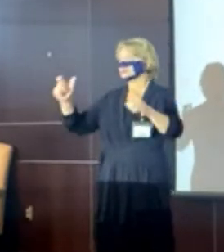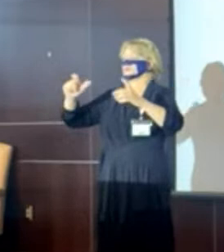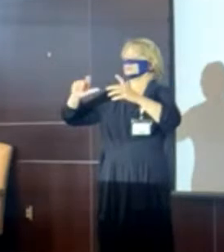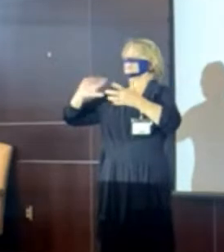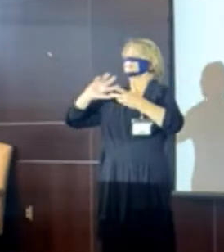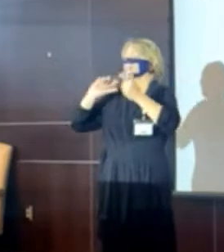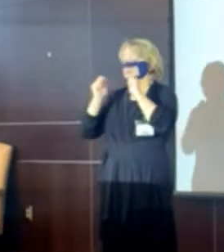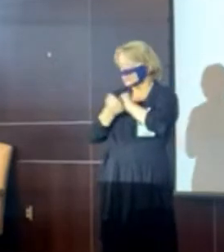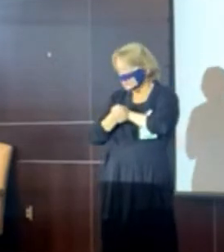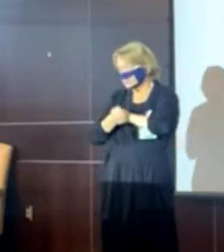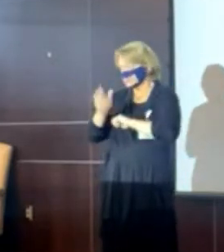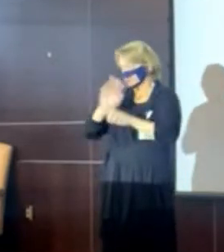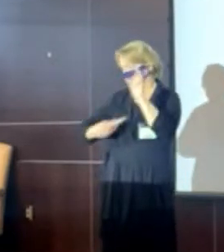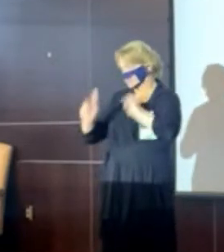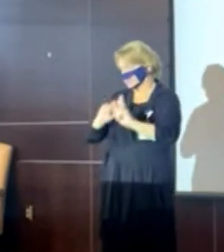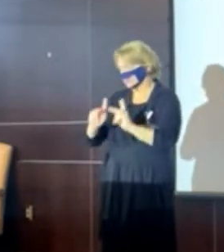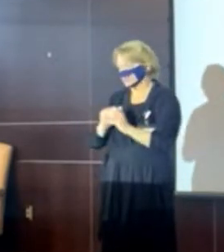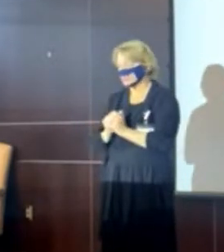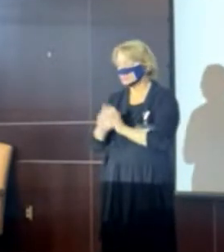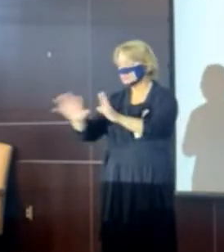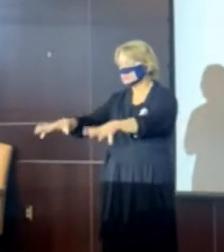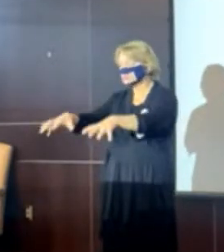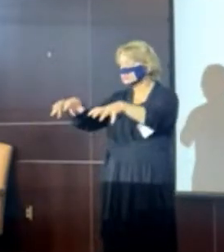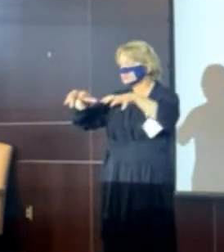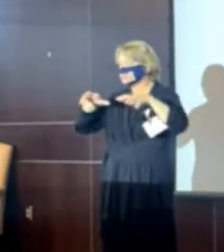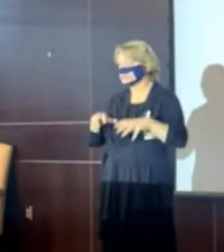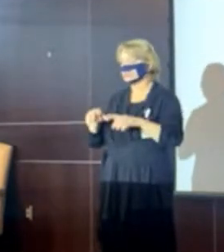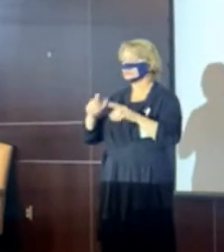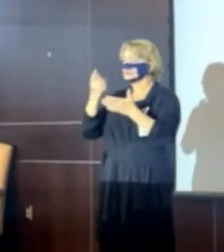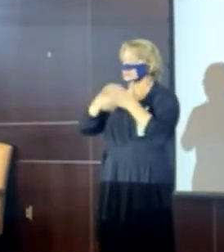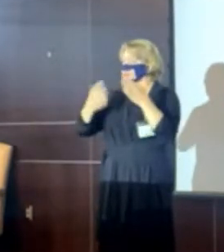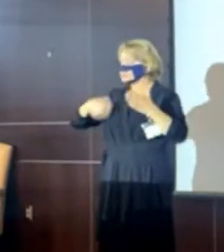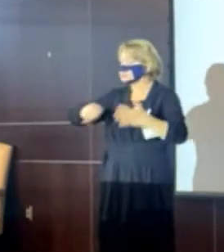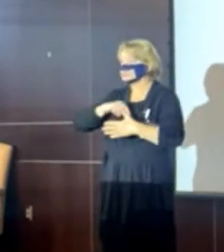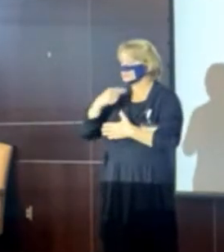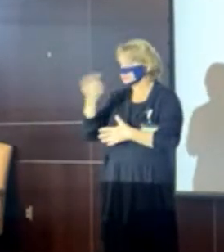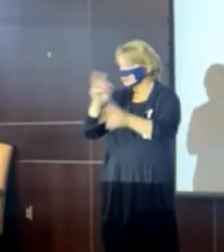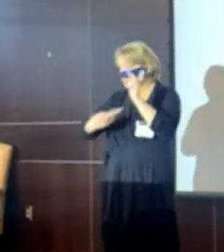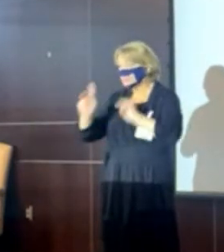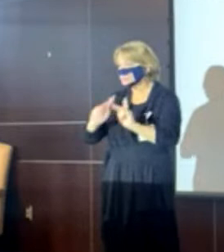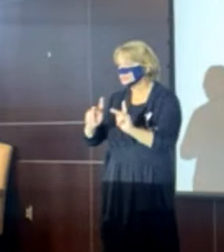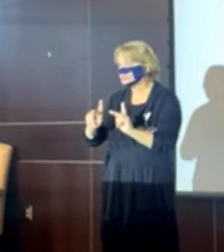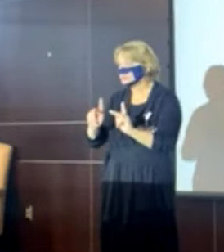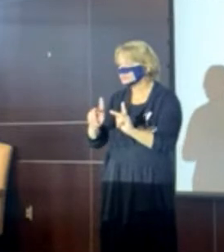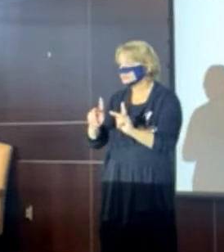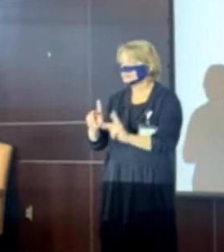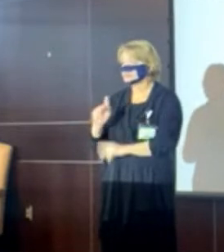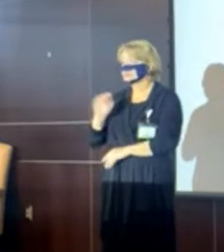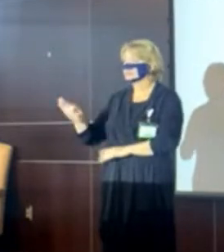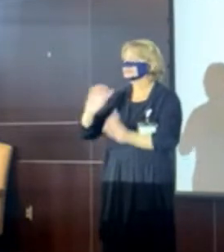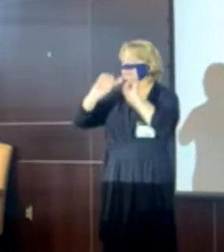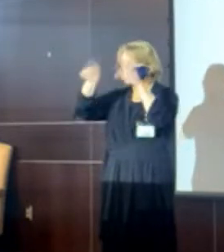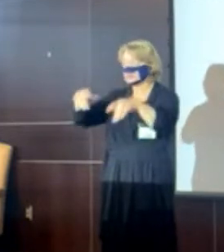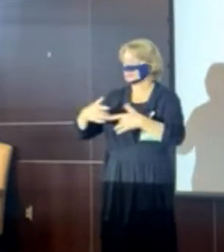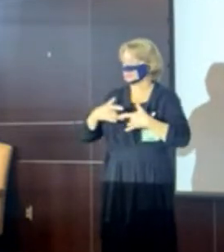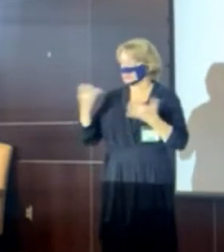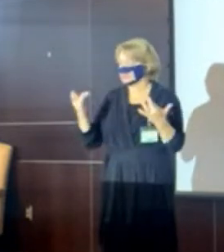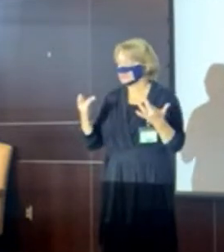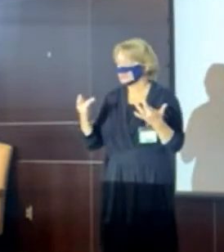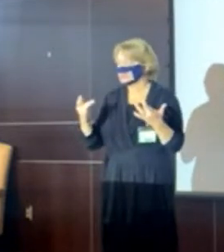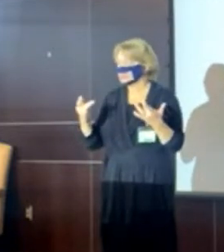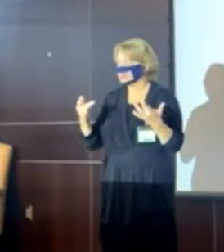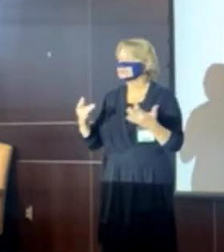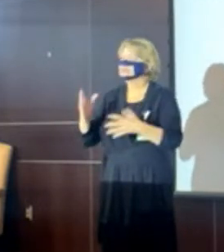events. So what we tell people, Richard, is that they need to, if you're going to an event, I would want to